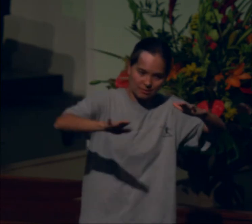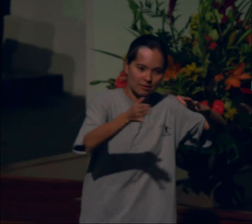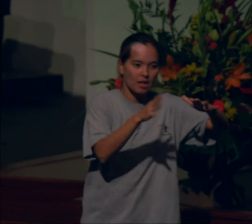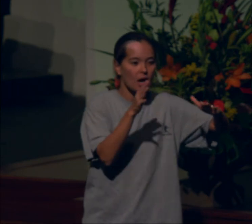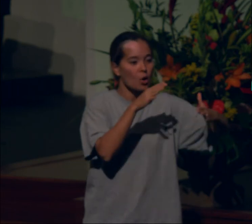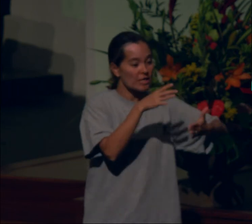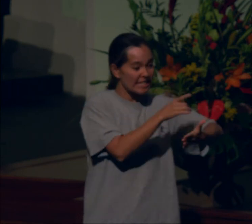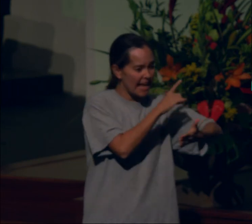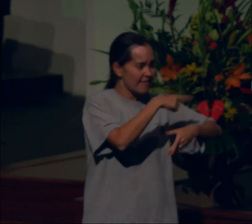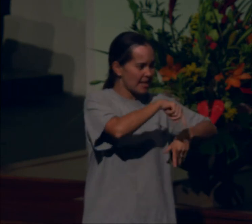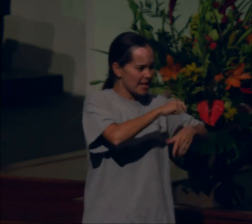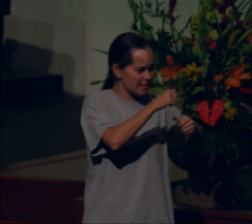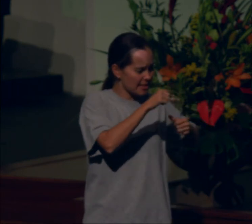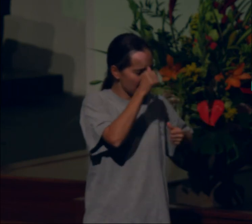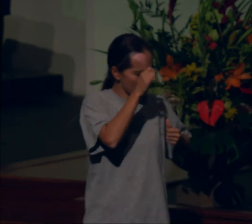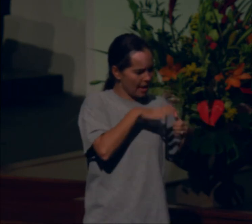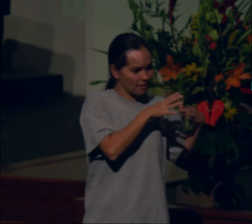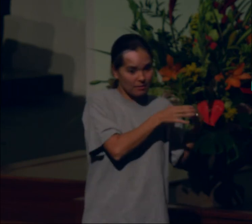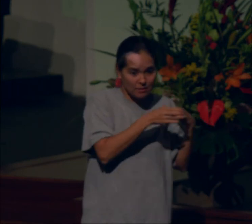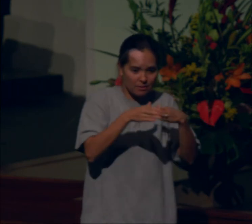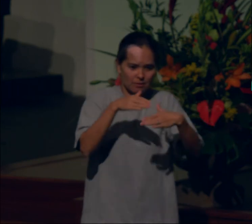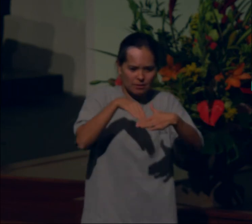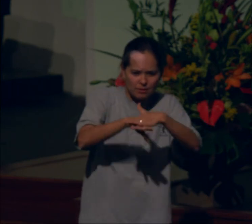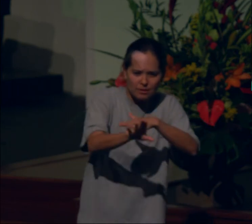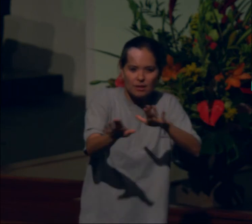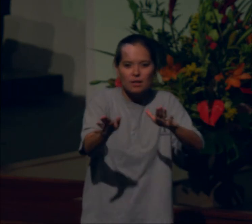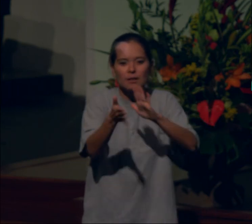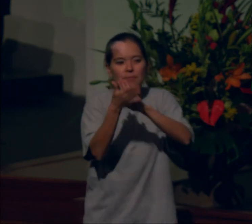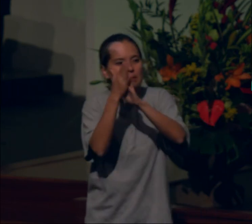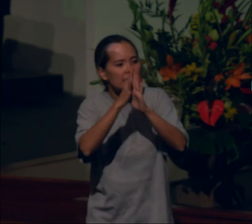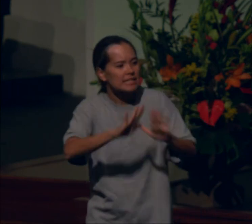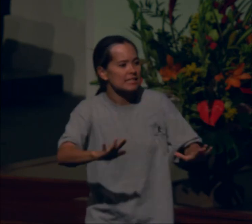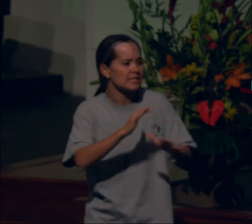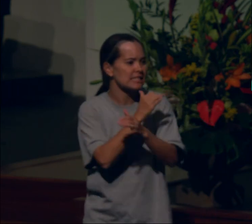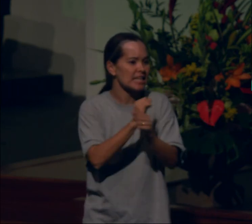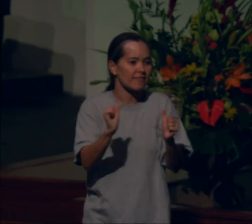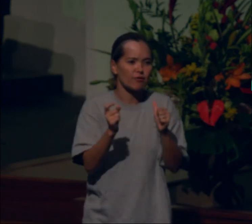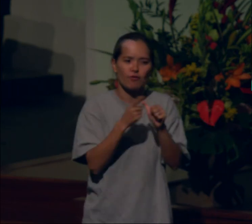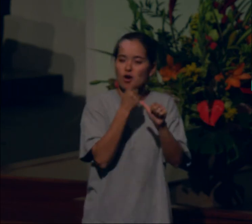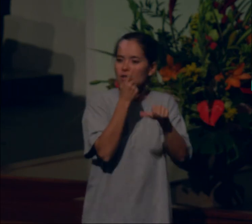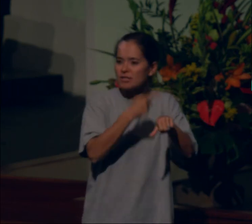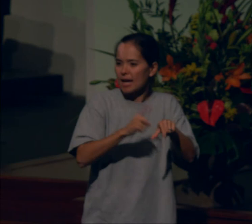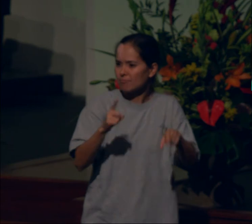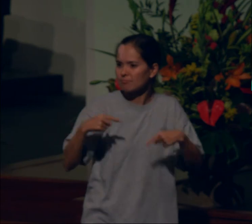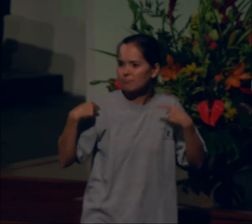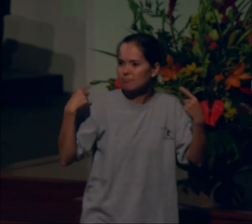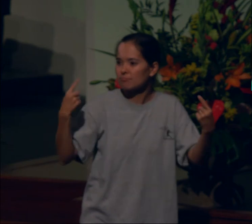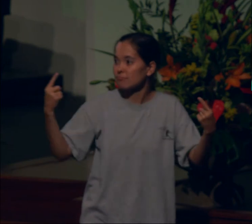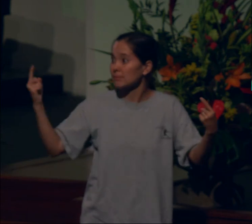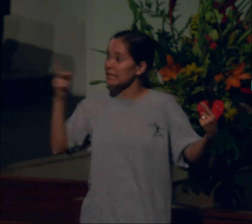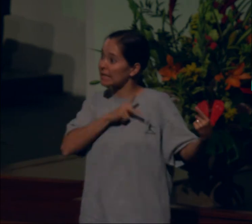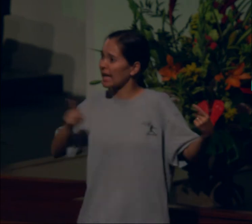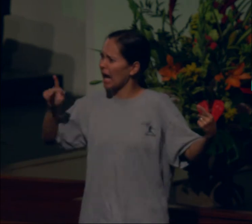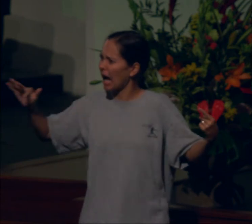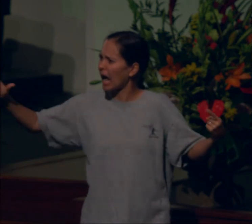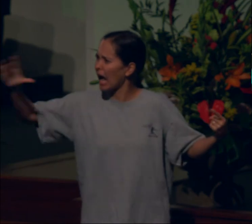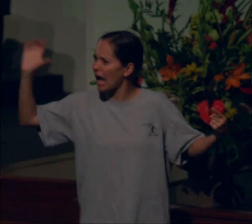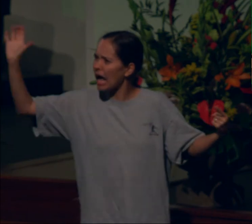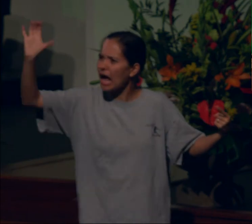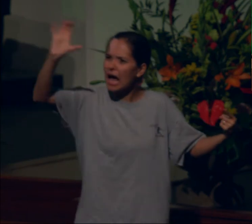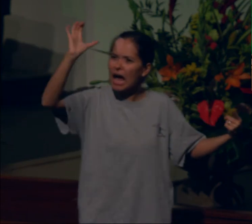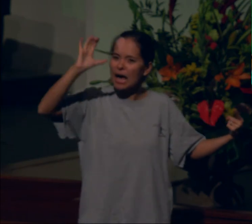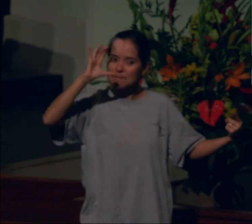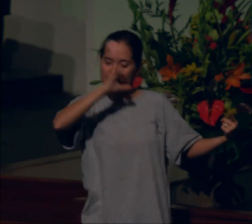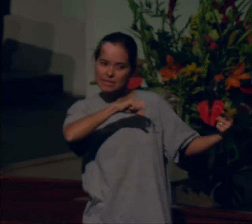ran into these caves, and they found peace and safety for the first time in a long time. The caves were cool, and